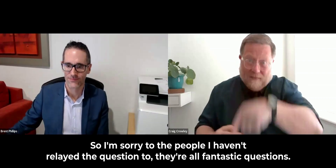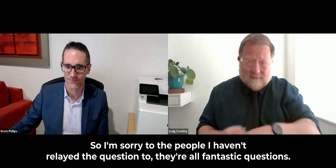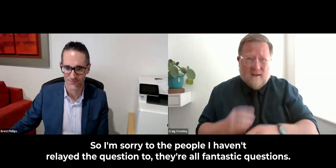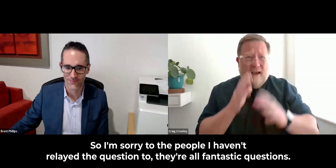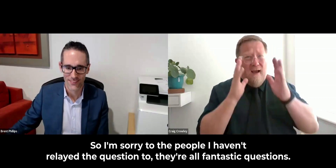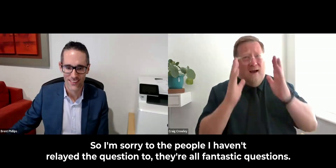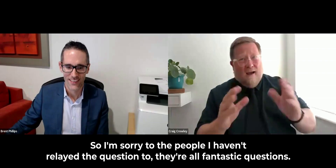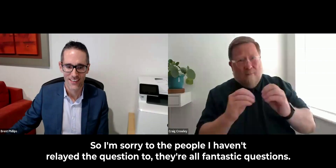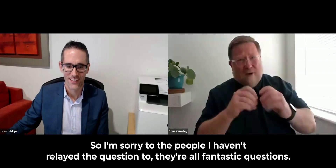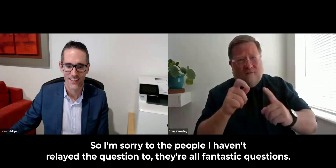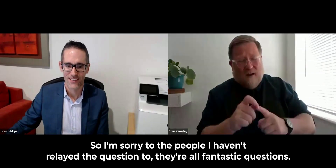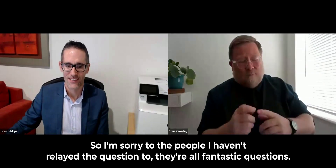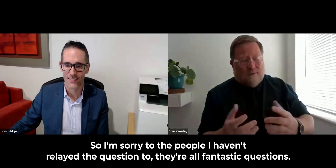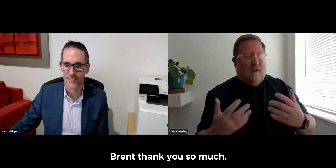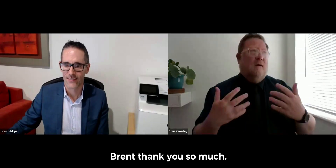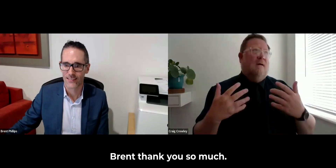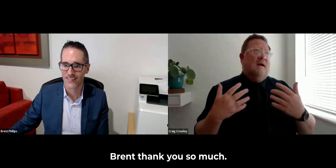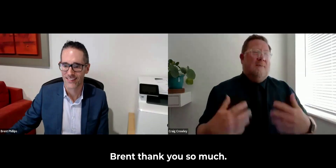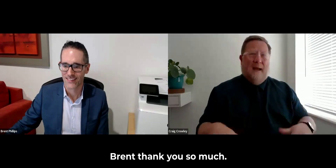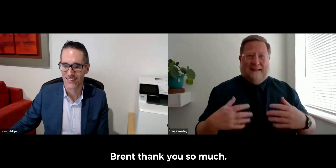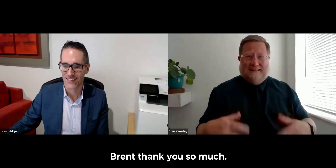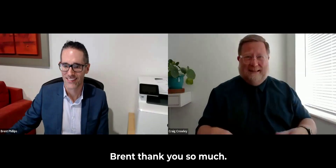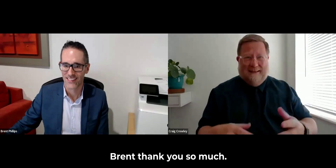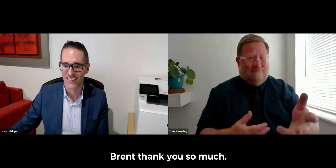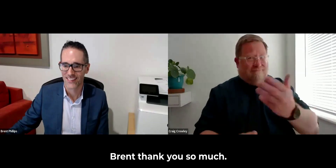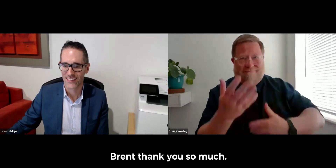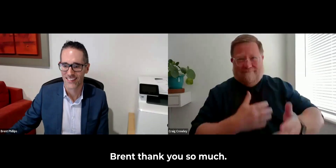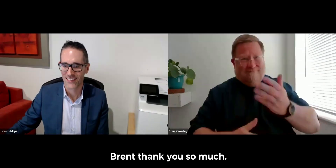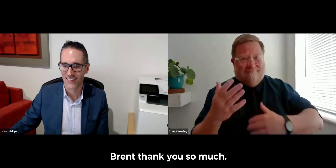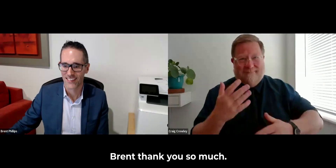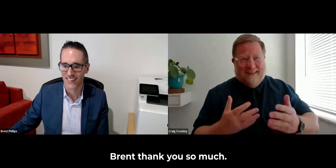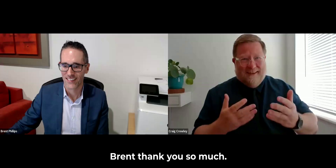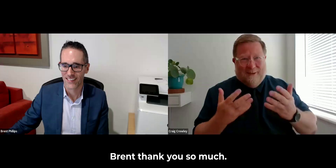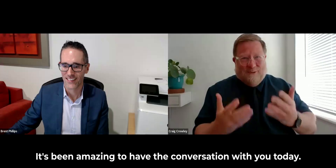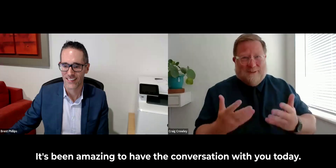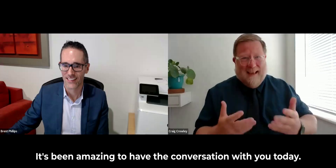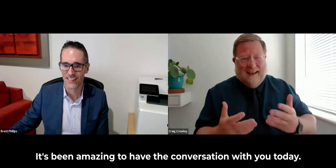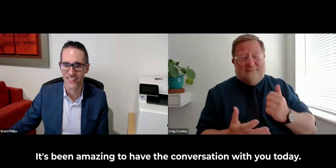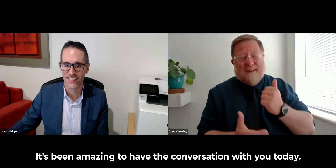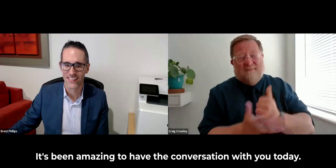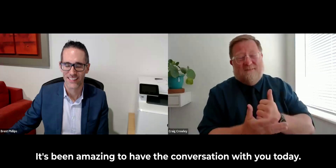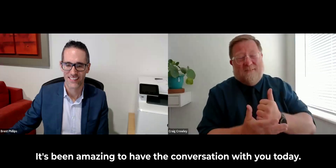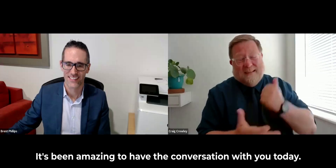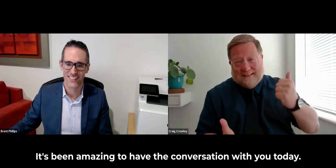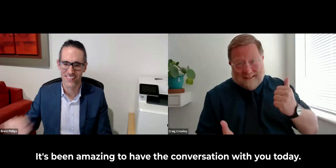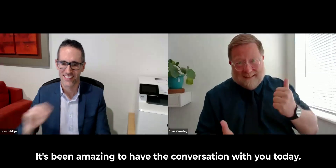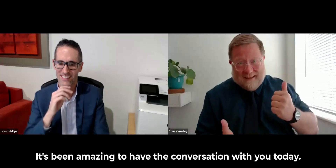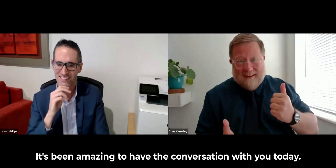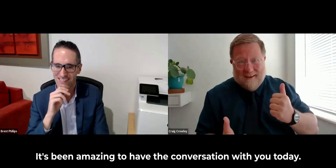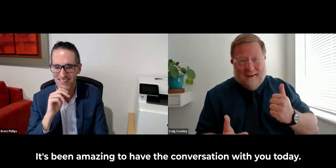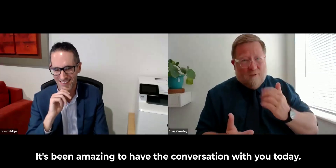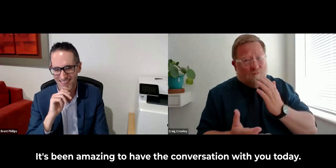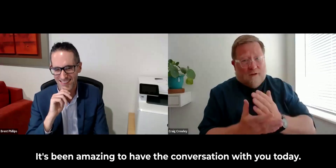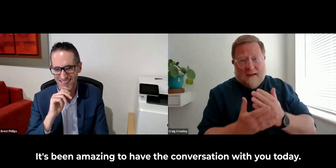fantastic questions. Brent, thank you so much. It's been amazing to have the conversation with you today. It